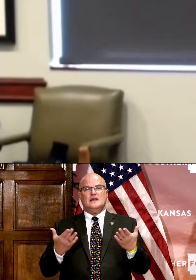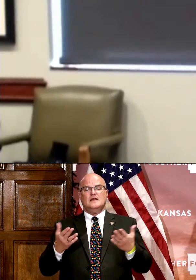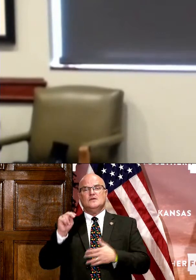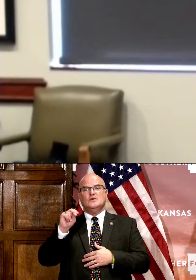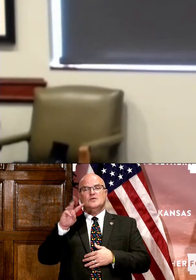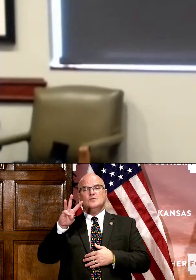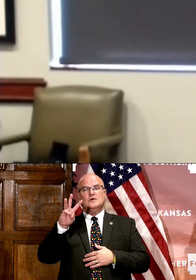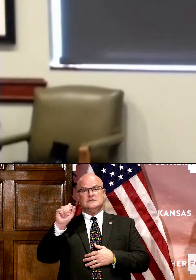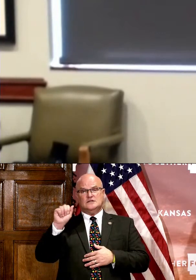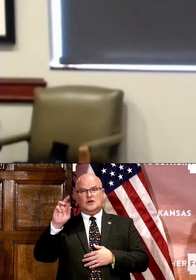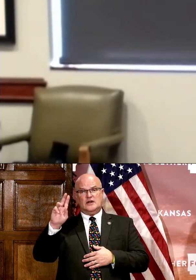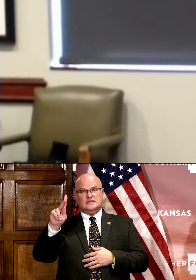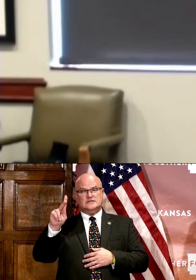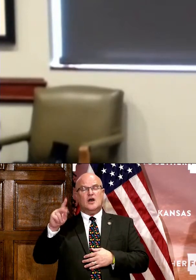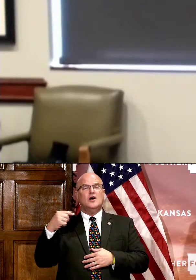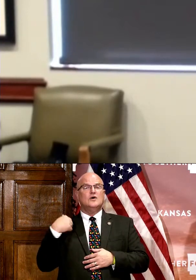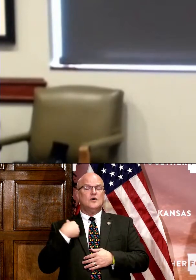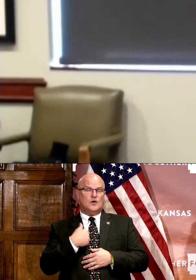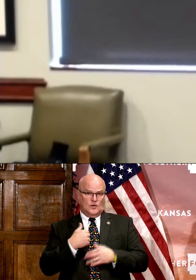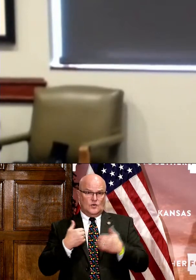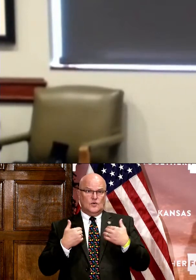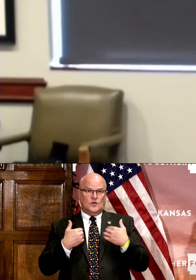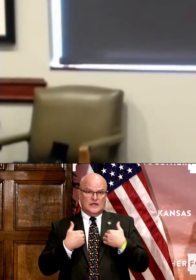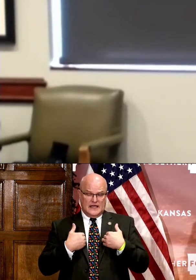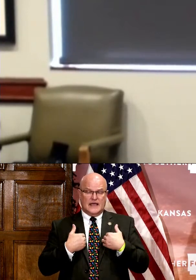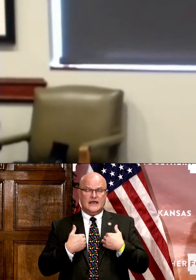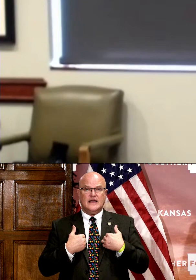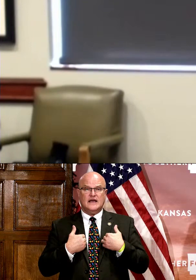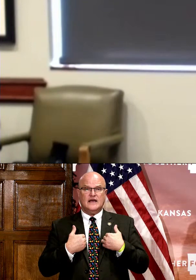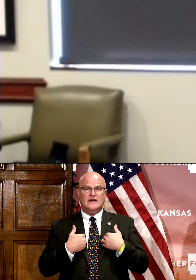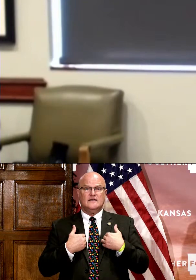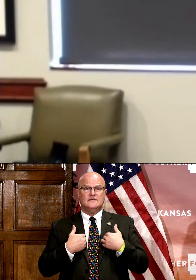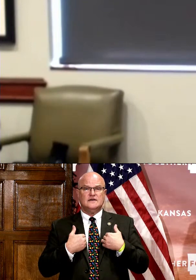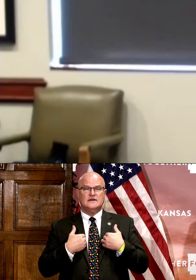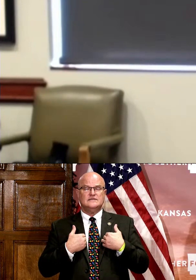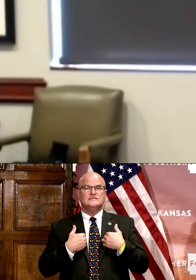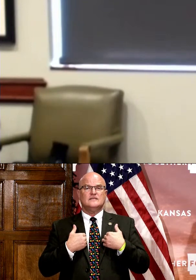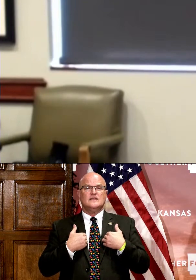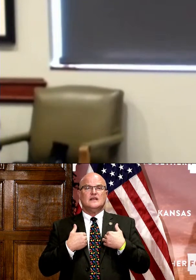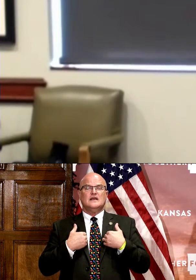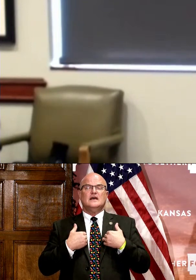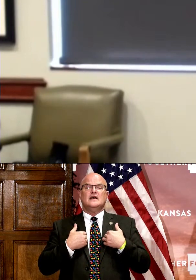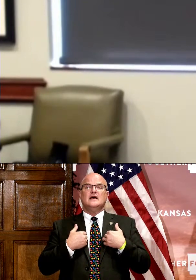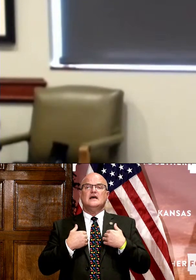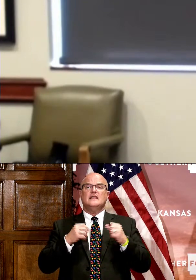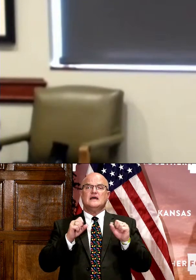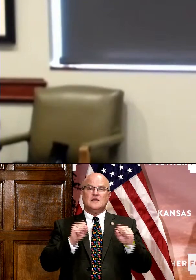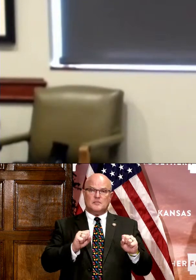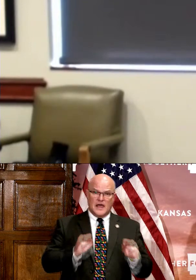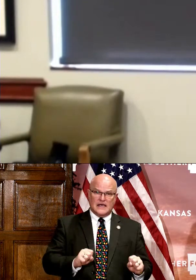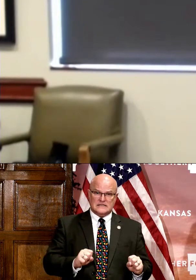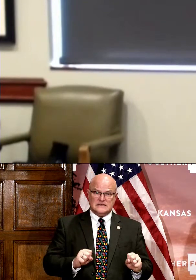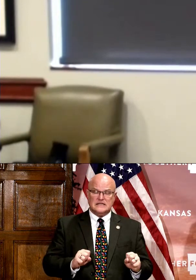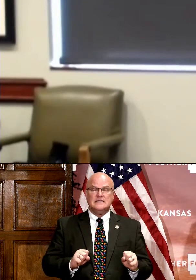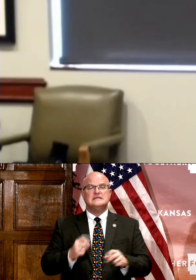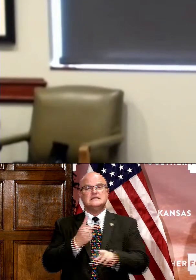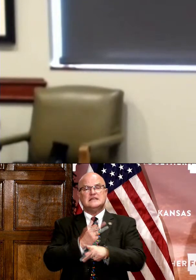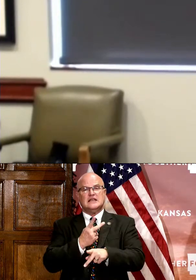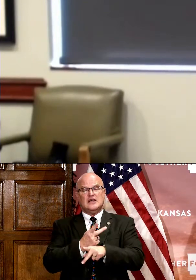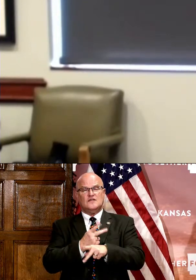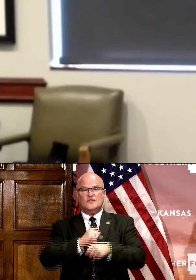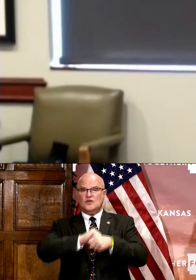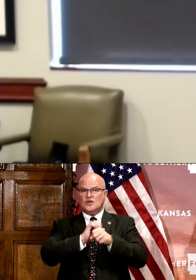Arkansas, we do have not only the capability, but the capacity to care for our COVID and